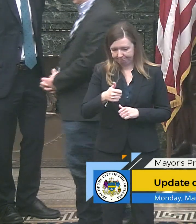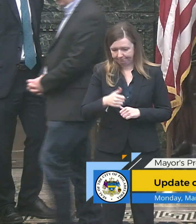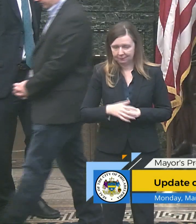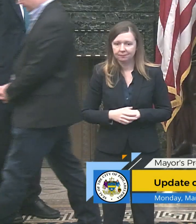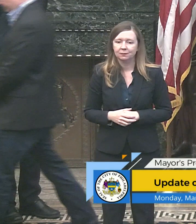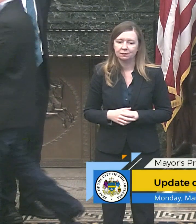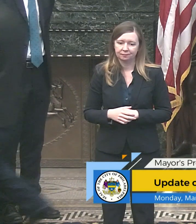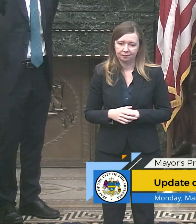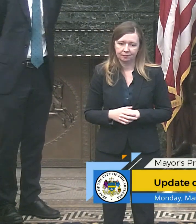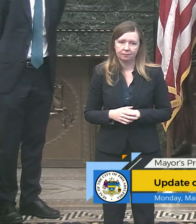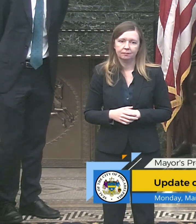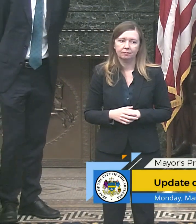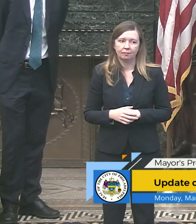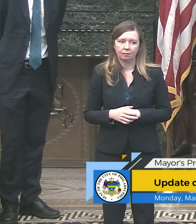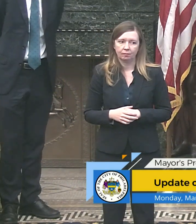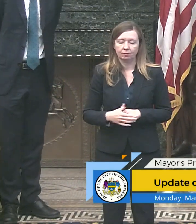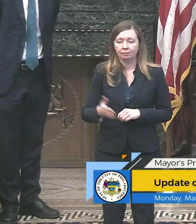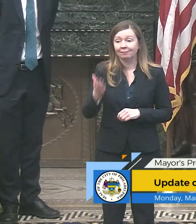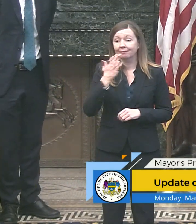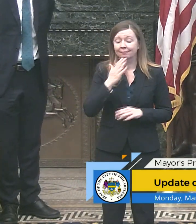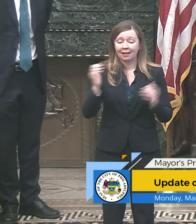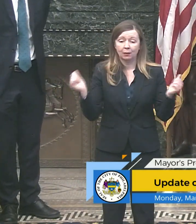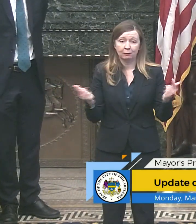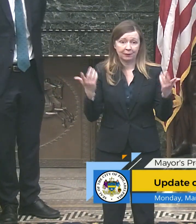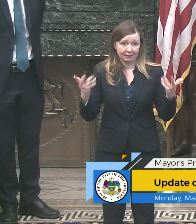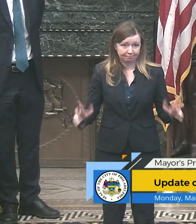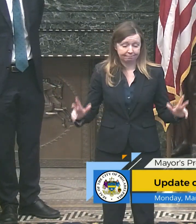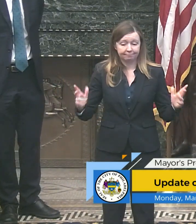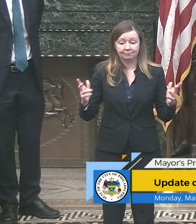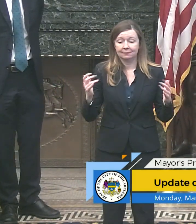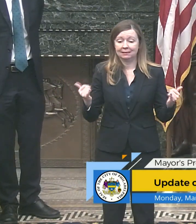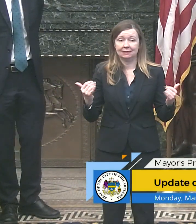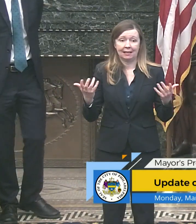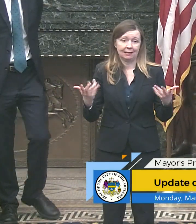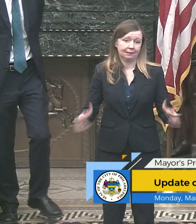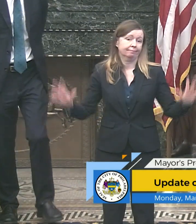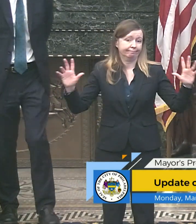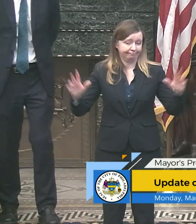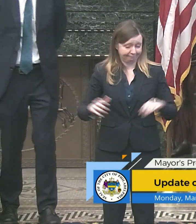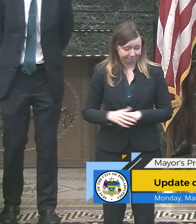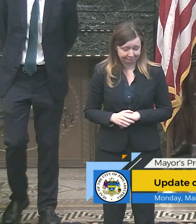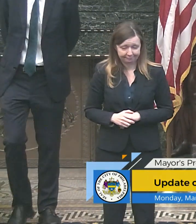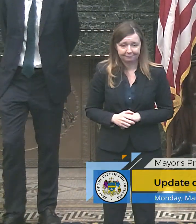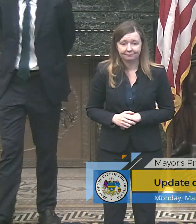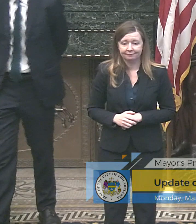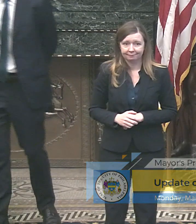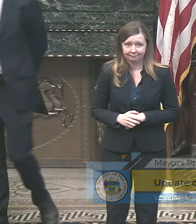All right. Thanks. Thank you, everybody, and that concludes today's daily briefing.